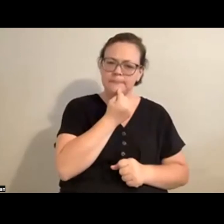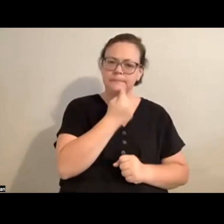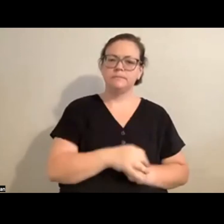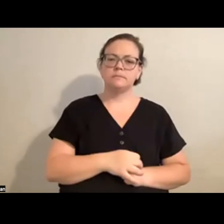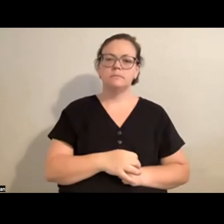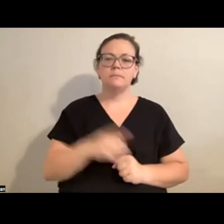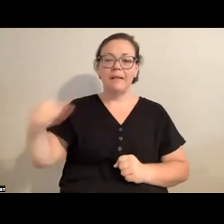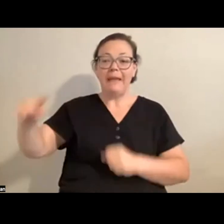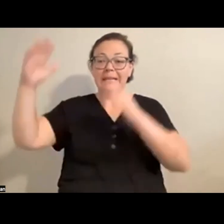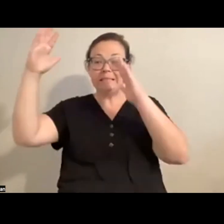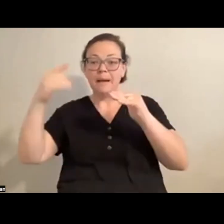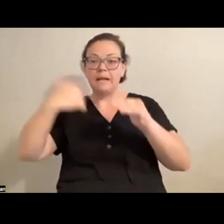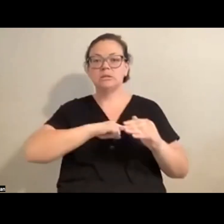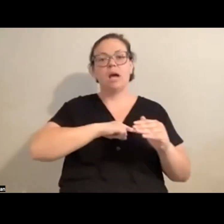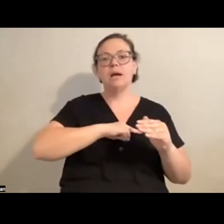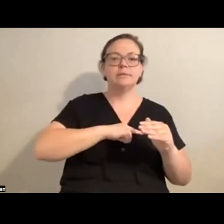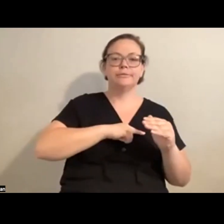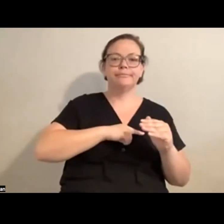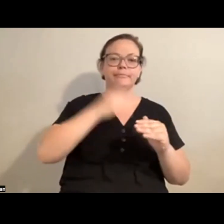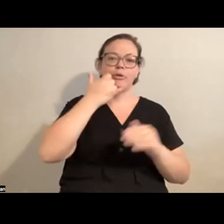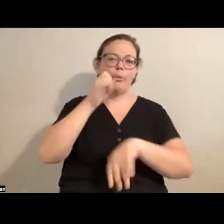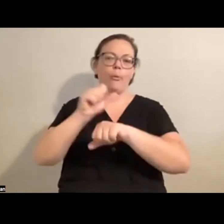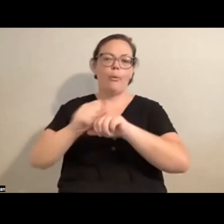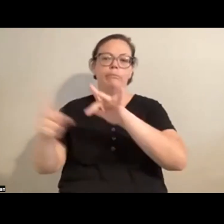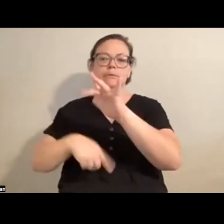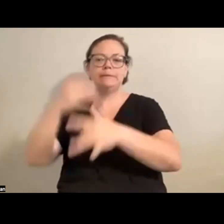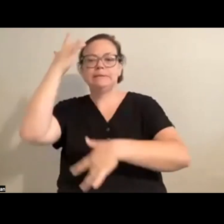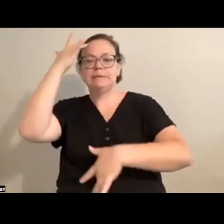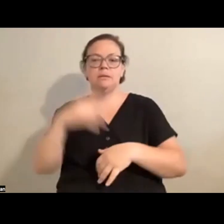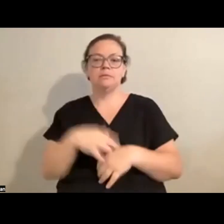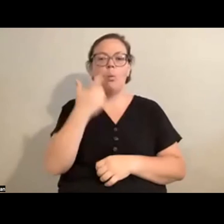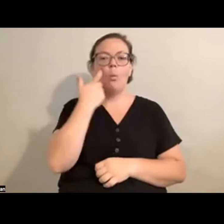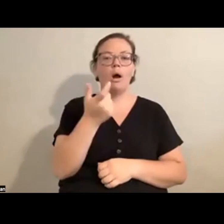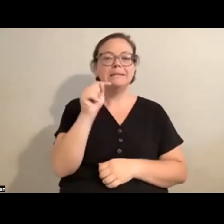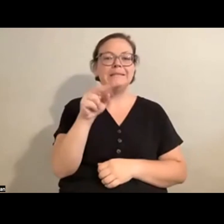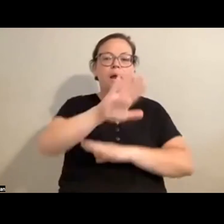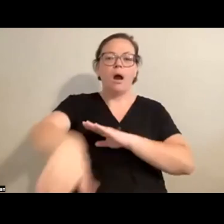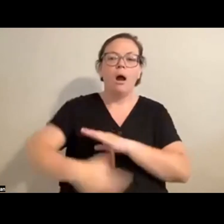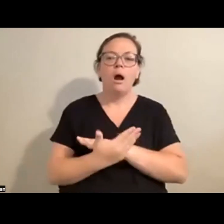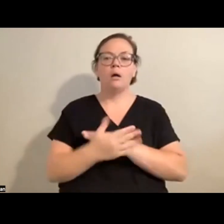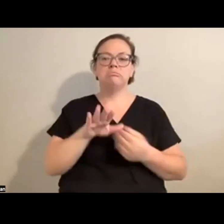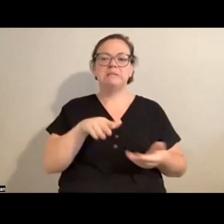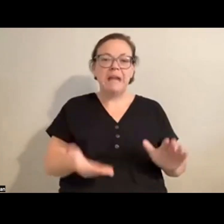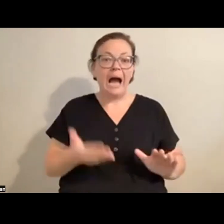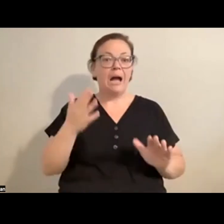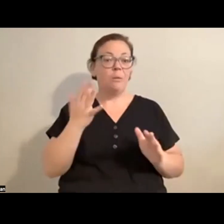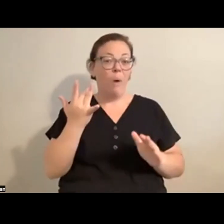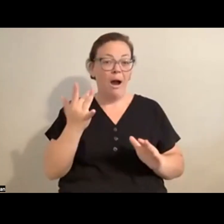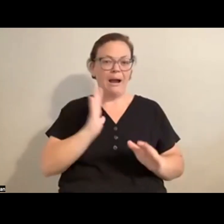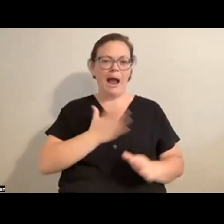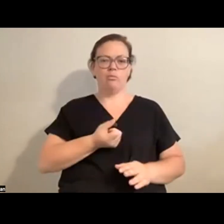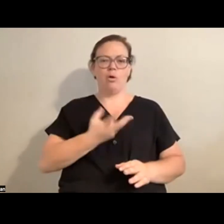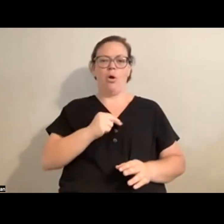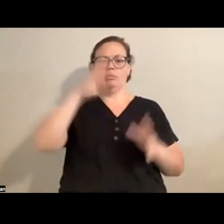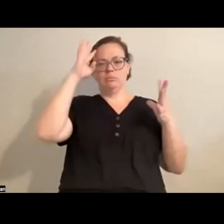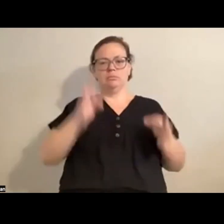They expect us to call in sick, watch television all night, die by our own